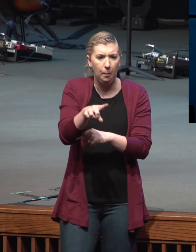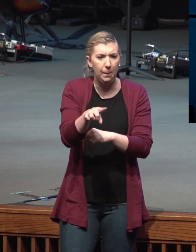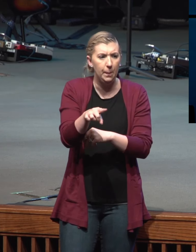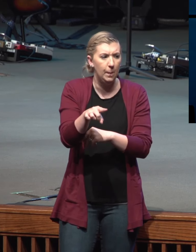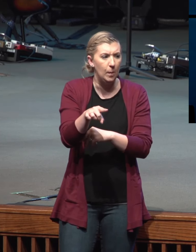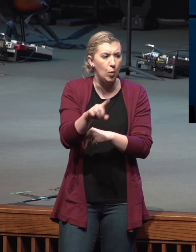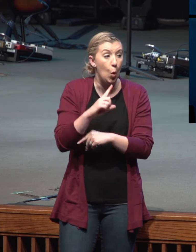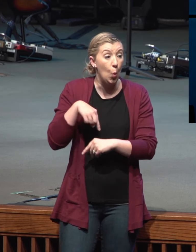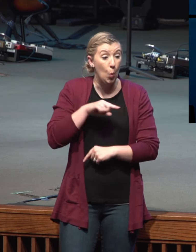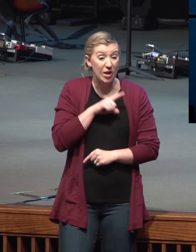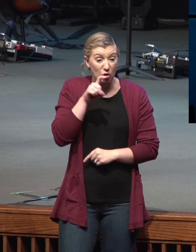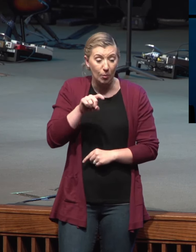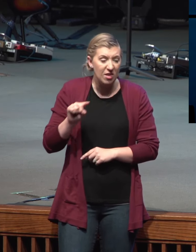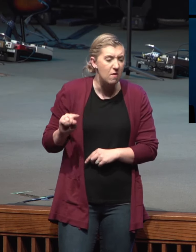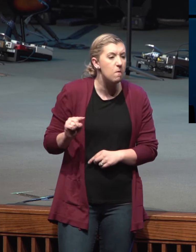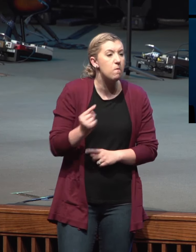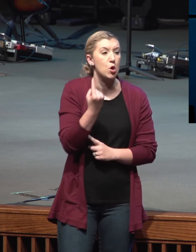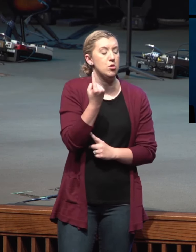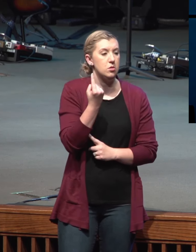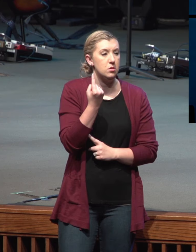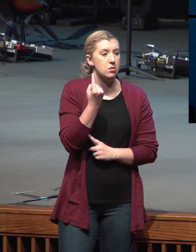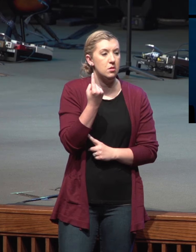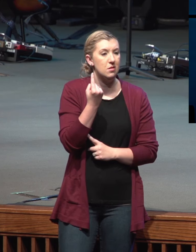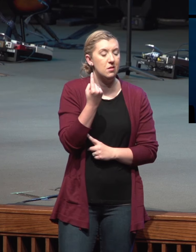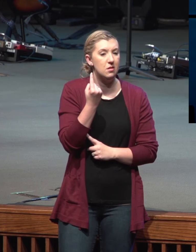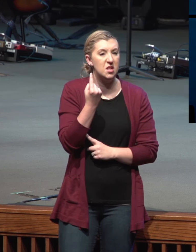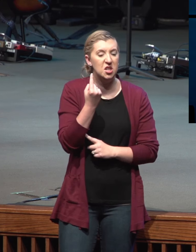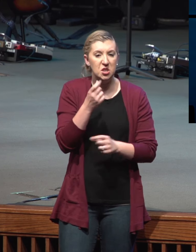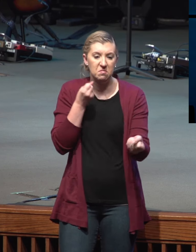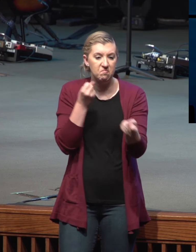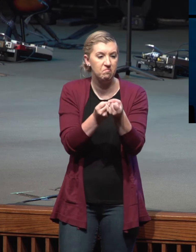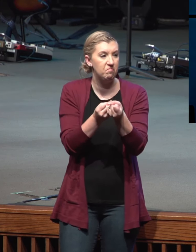We should be the first to get in their corner.